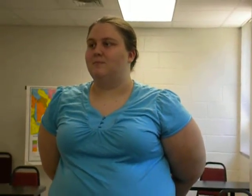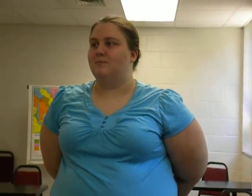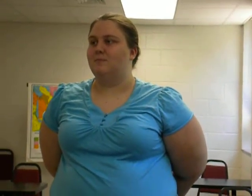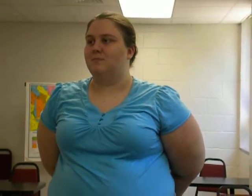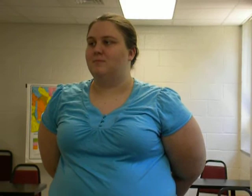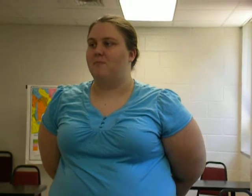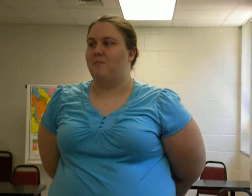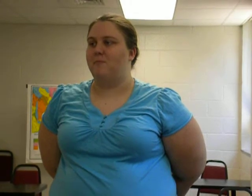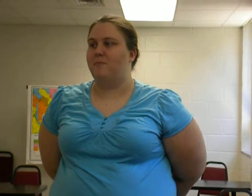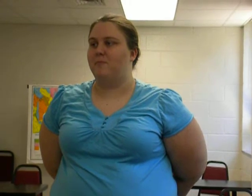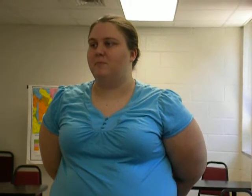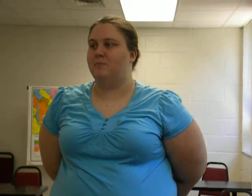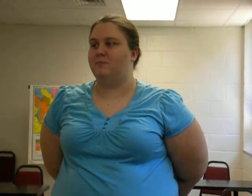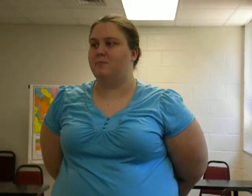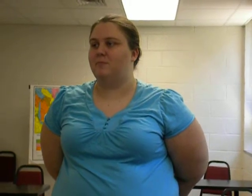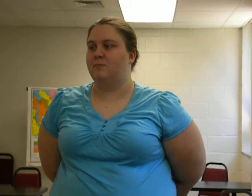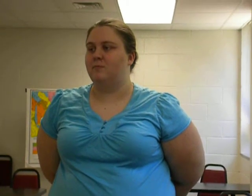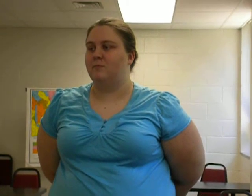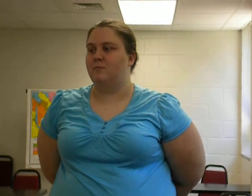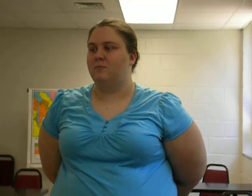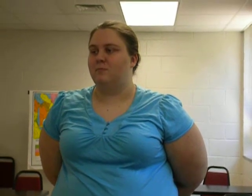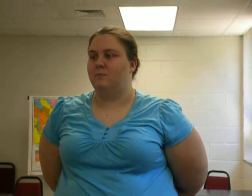Number 2, own a pocket knife.